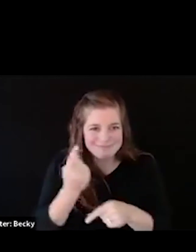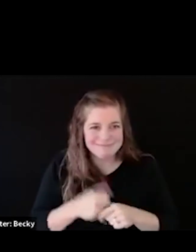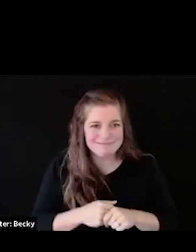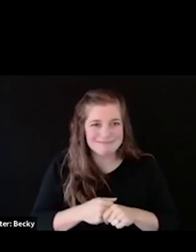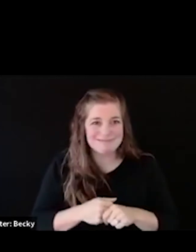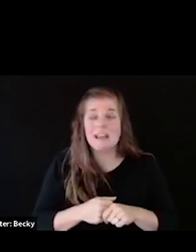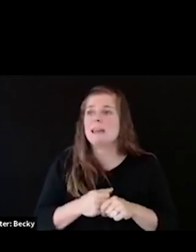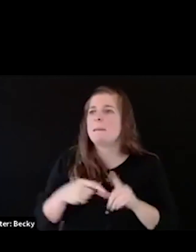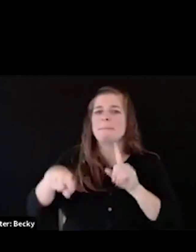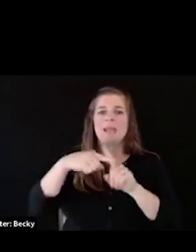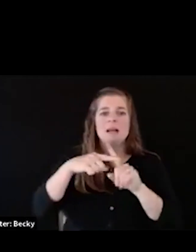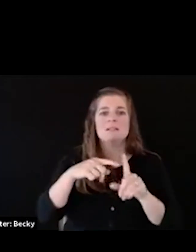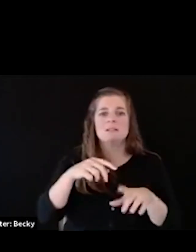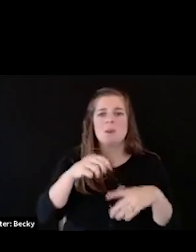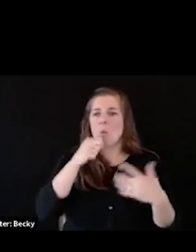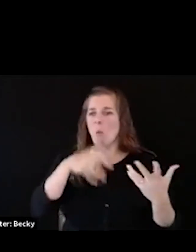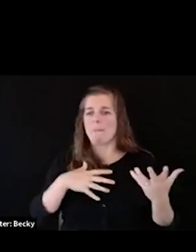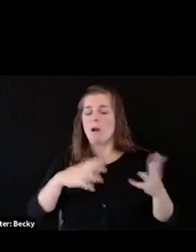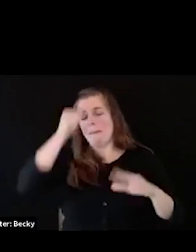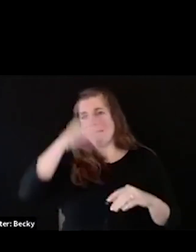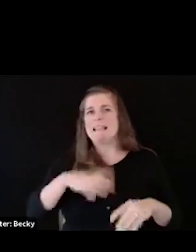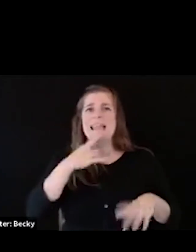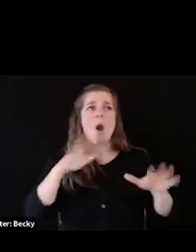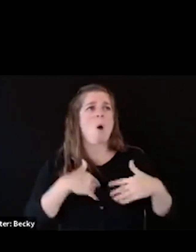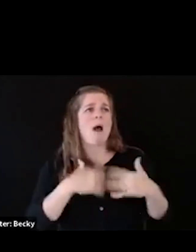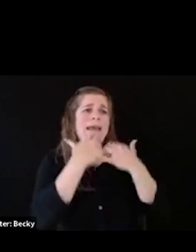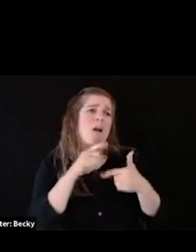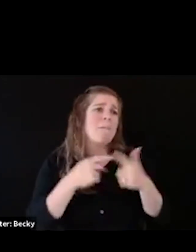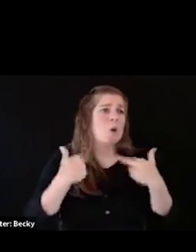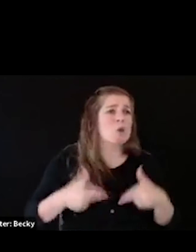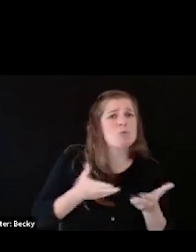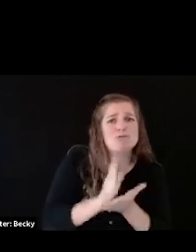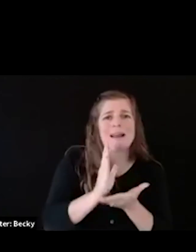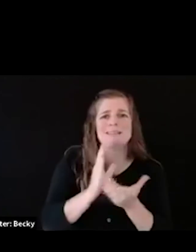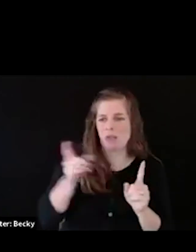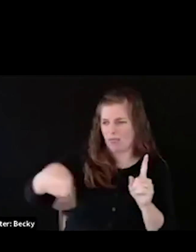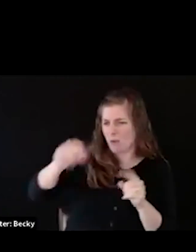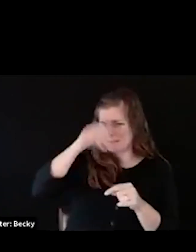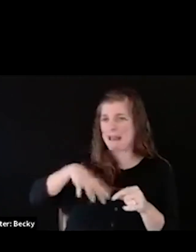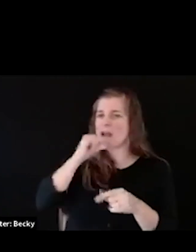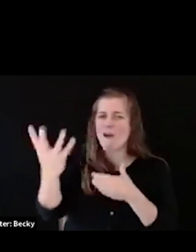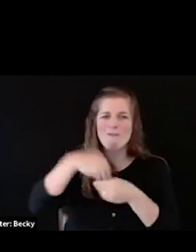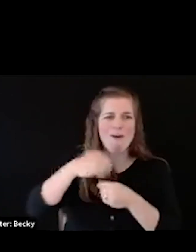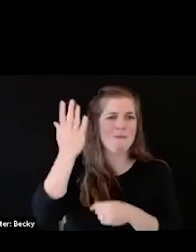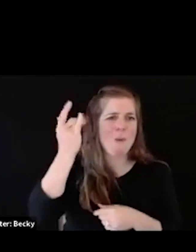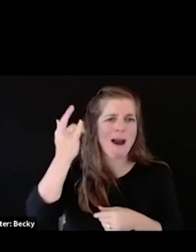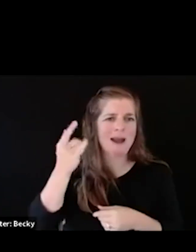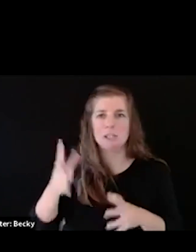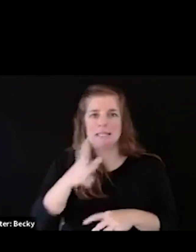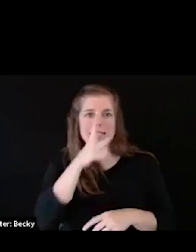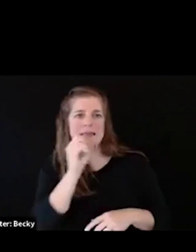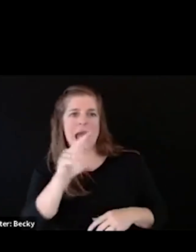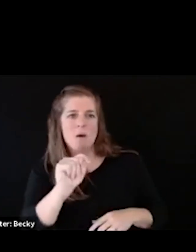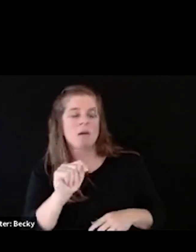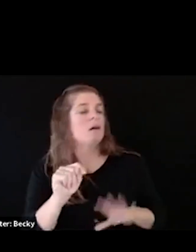say they care about social justice, they care about fairness, they care about human rights. Why aren't those men involved directly in speaking out about sexual violence? We need to change.